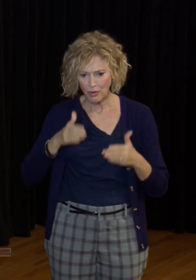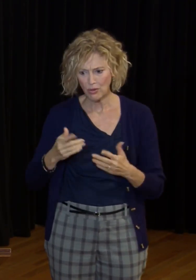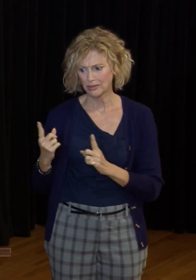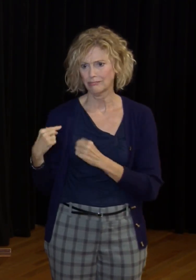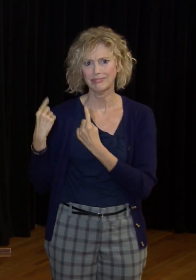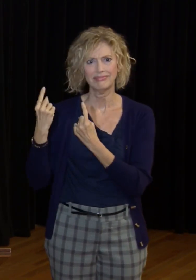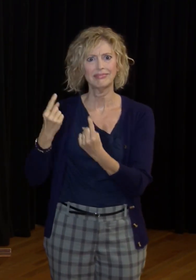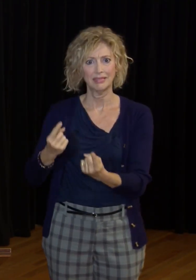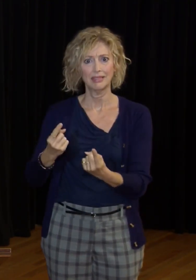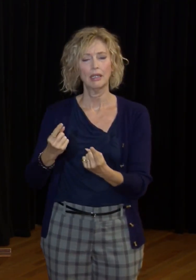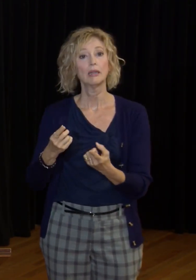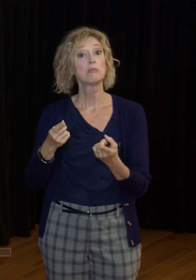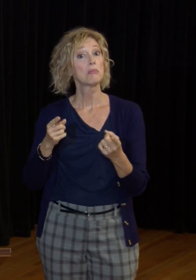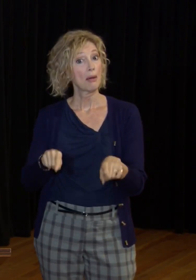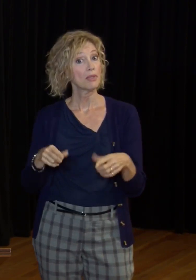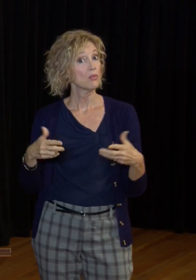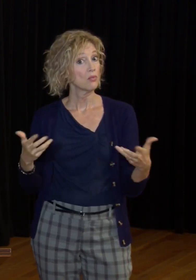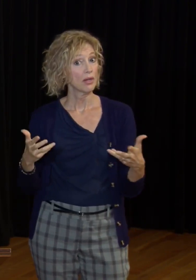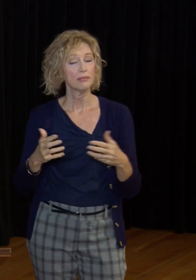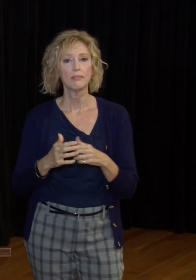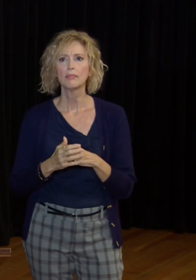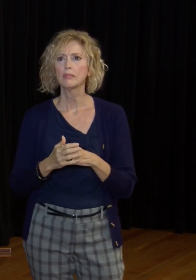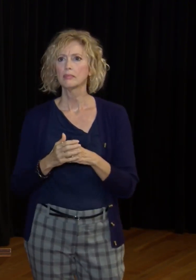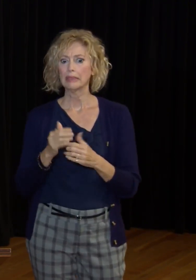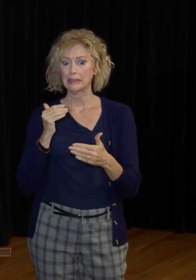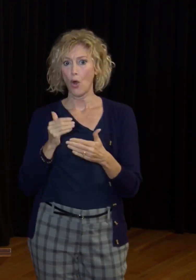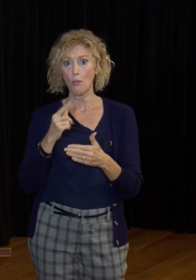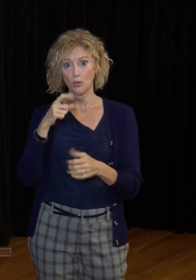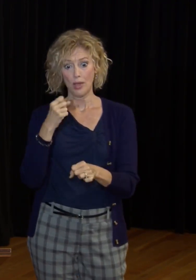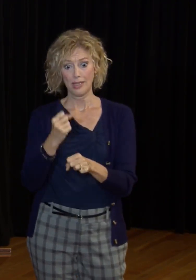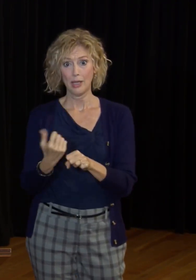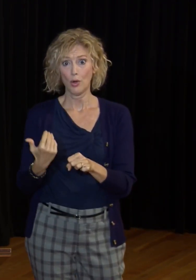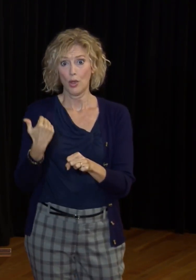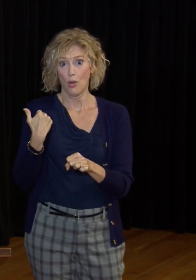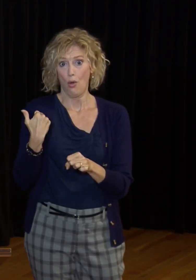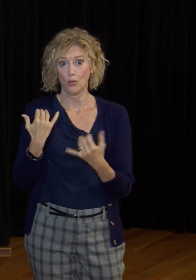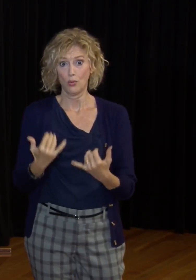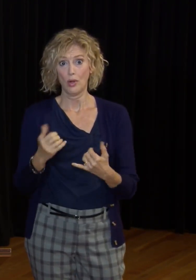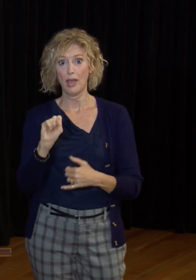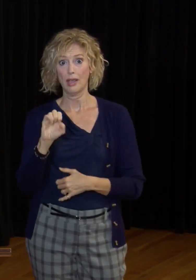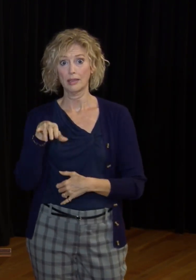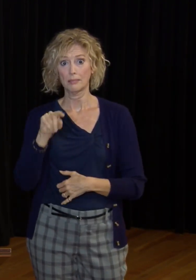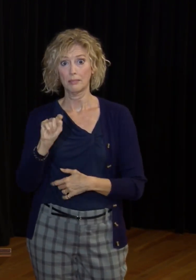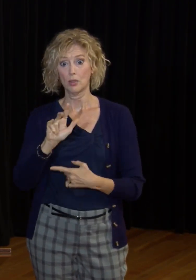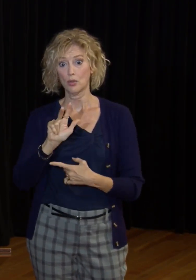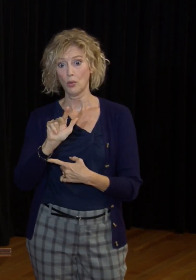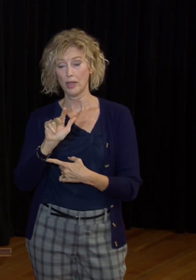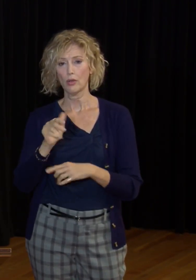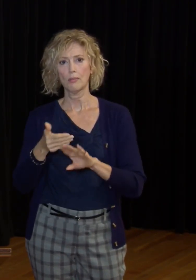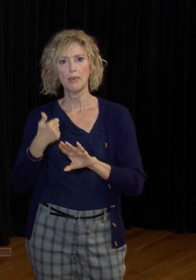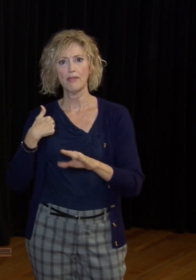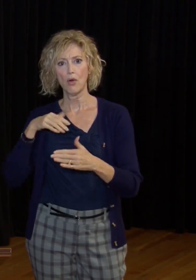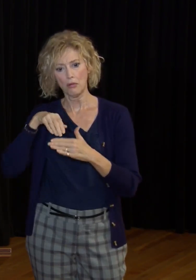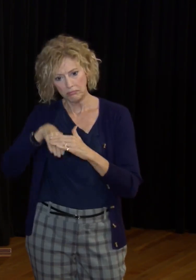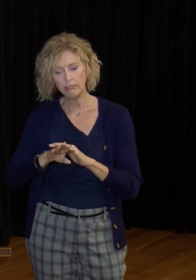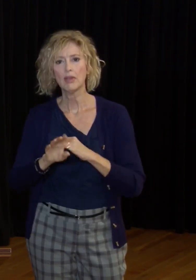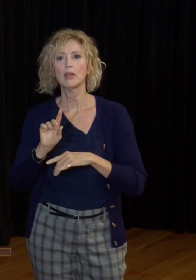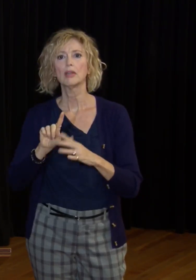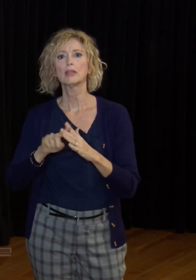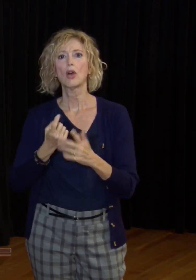so, coincidentally, it was nearly a year ago today, on September 23rd, prior to coming into office, that